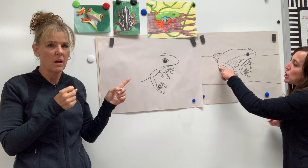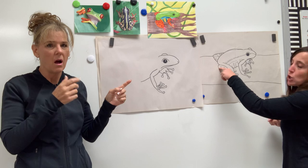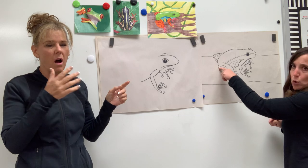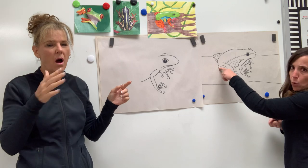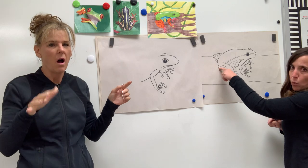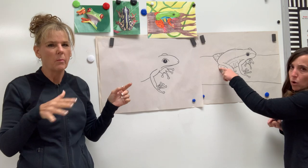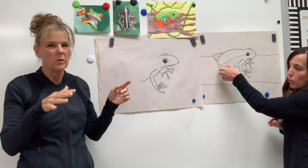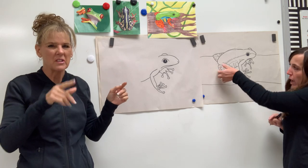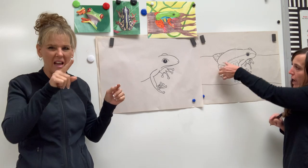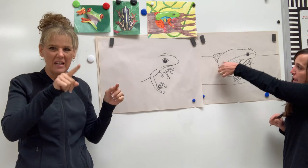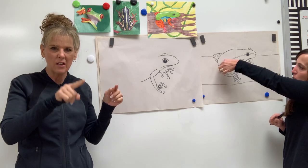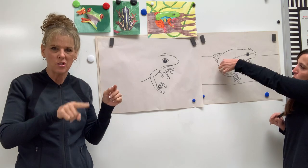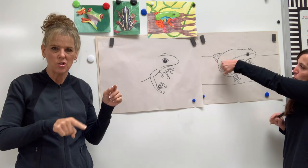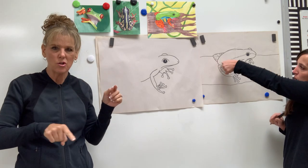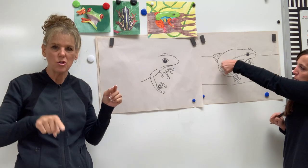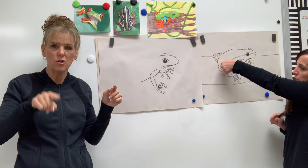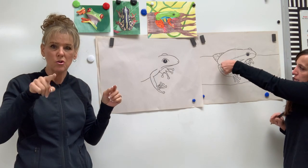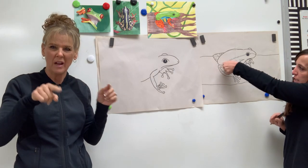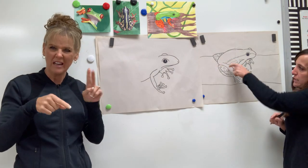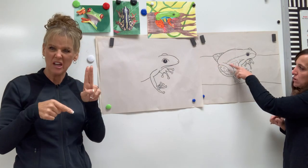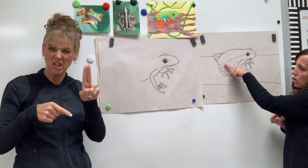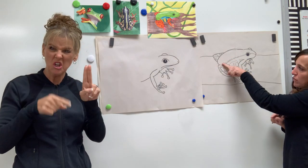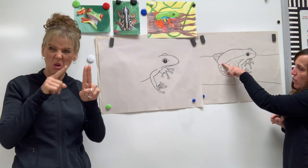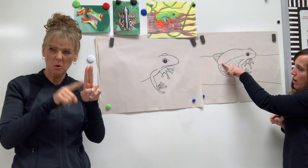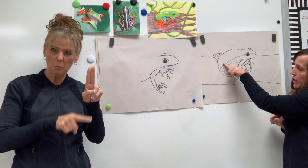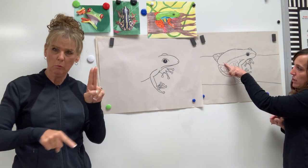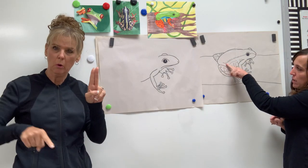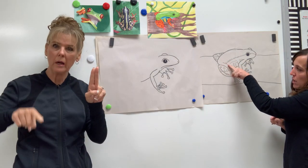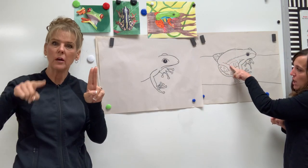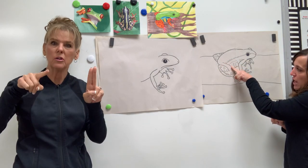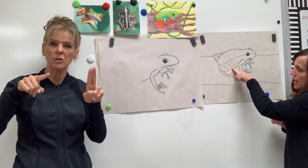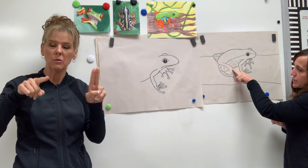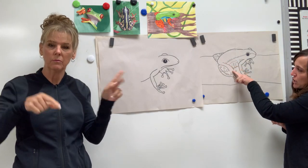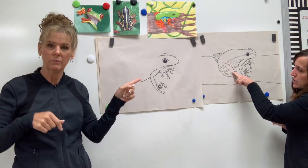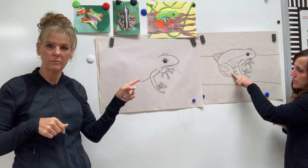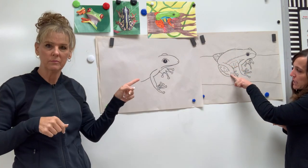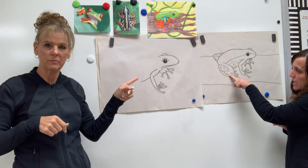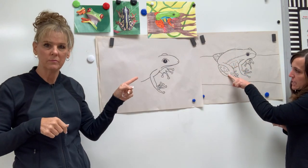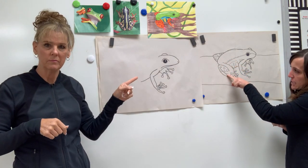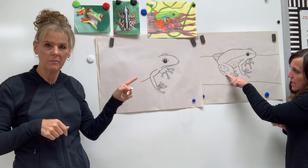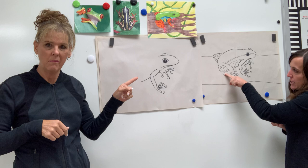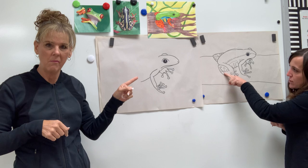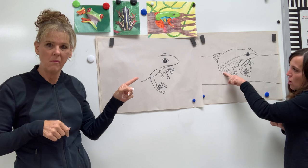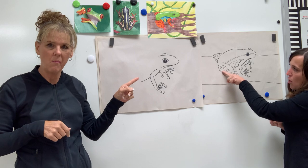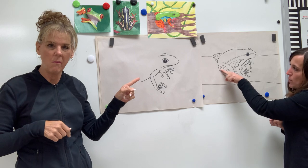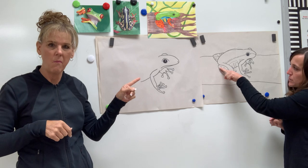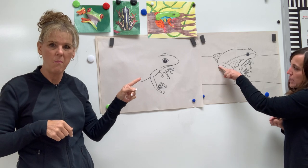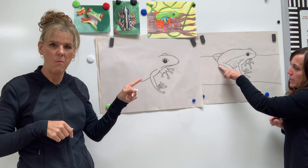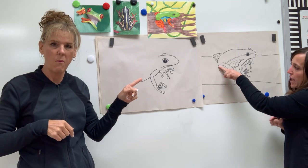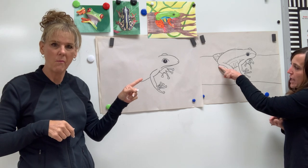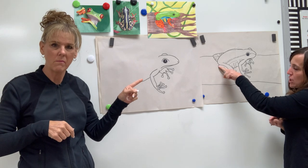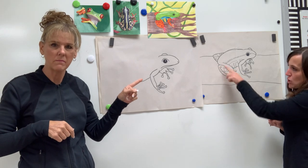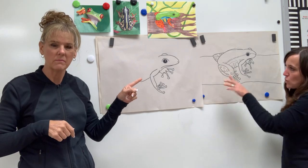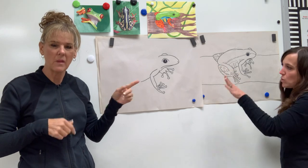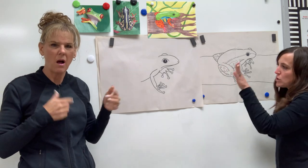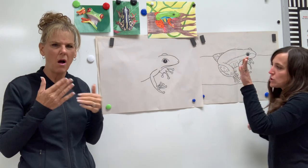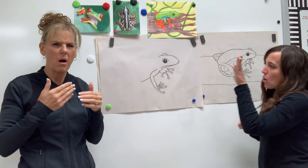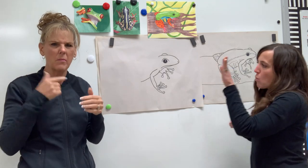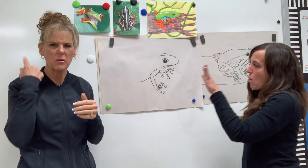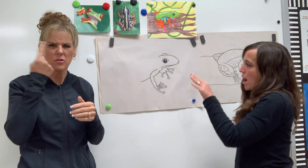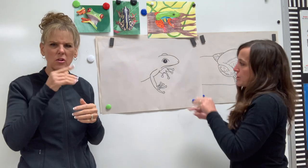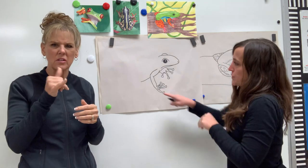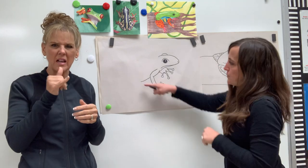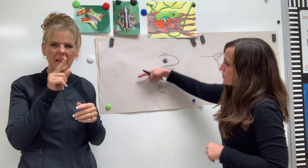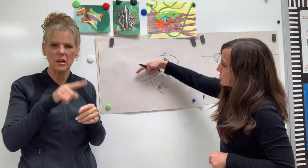almost like a U, okay? We're gonna make this curve line. It's gonna slant and it's almost like a U.